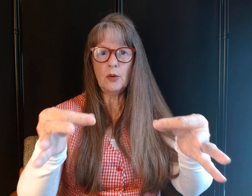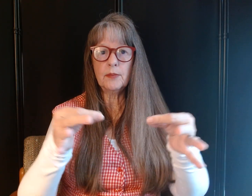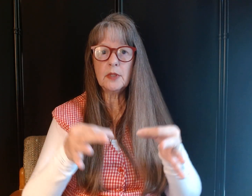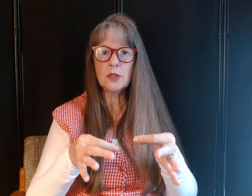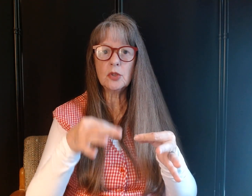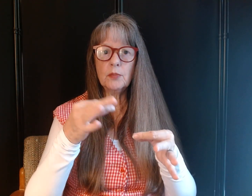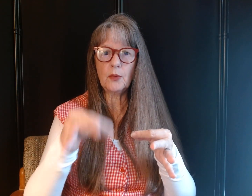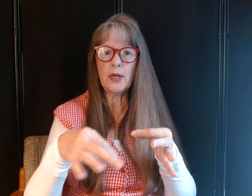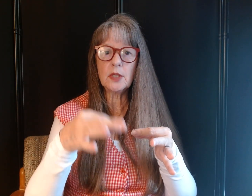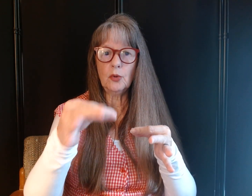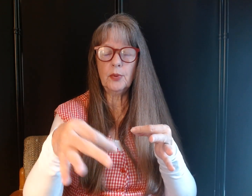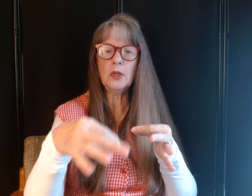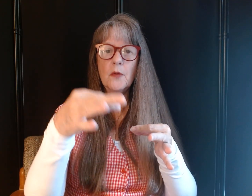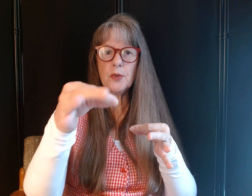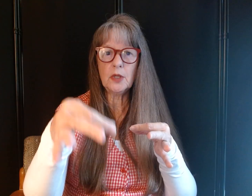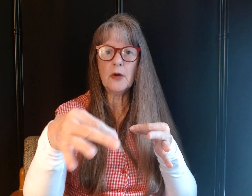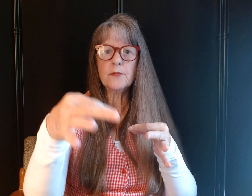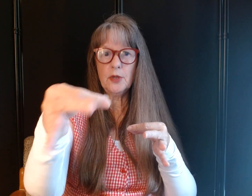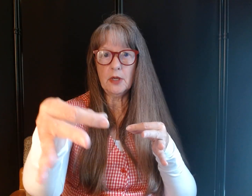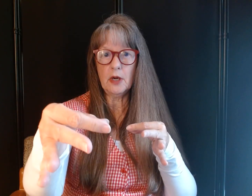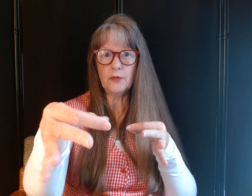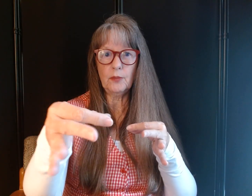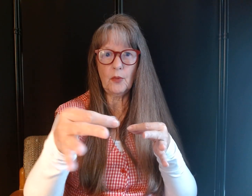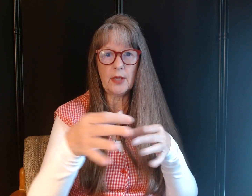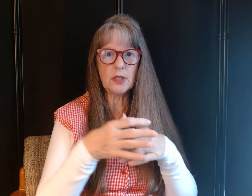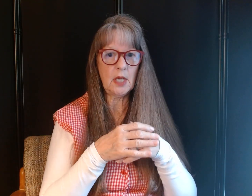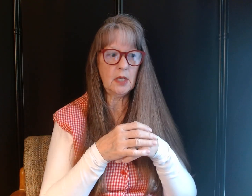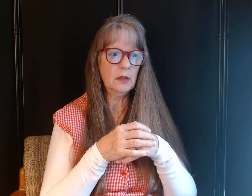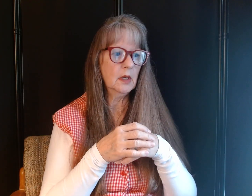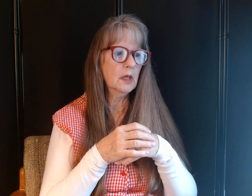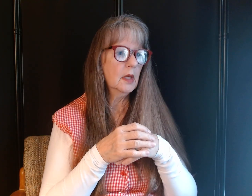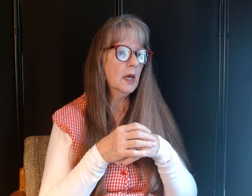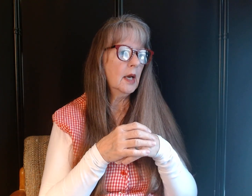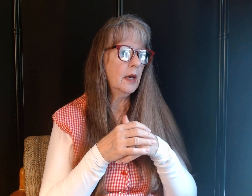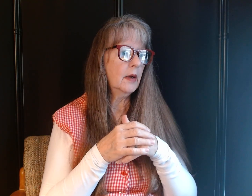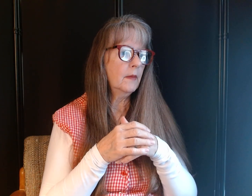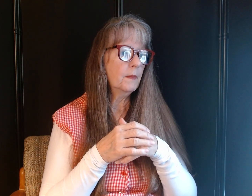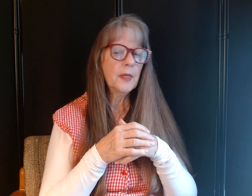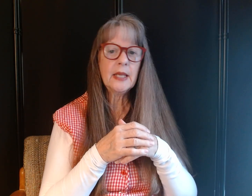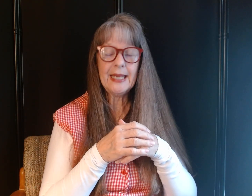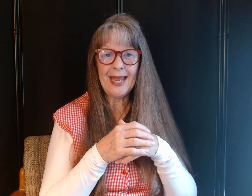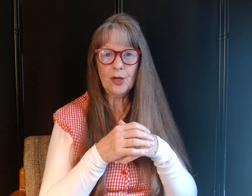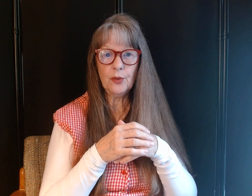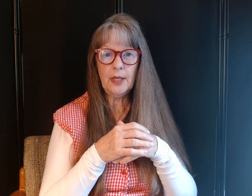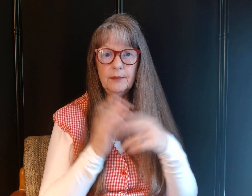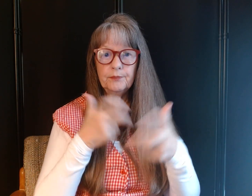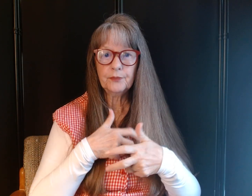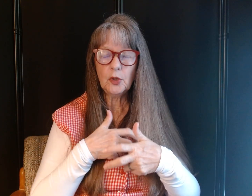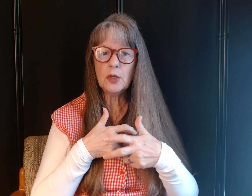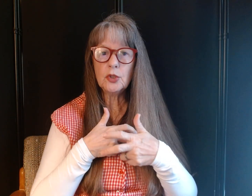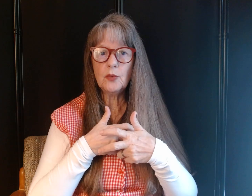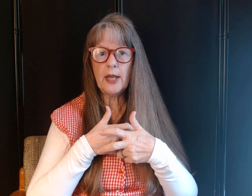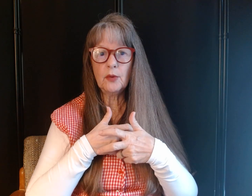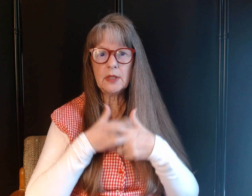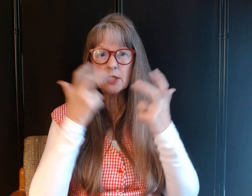But this is to procrastinate. You're putting off, putting off, putting off, procrastinating. Get angry. You can do angry this